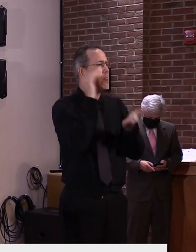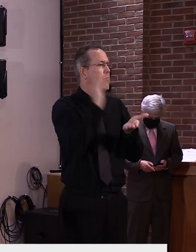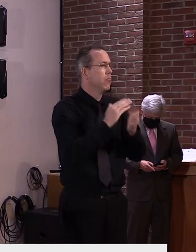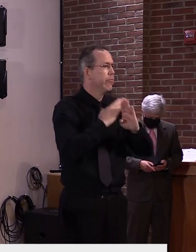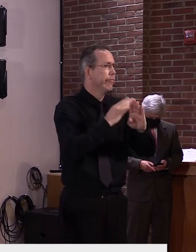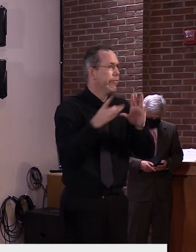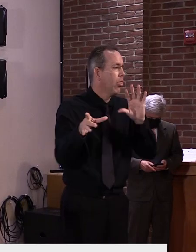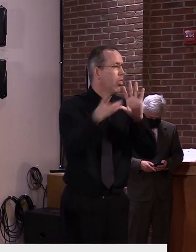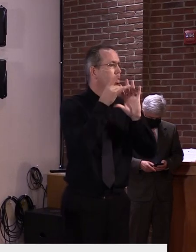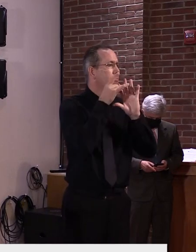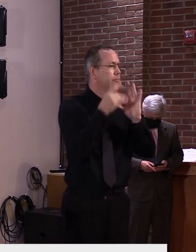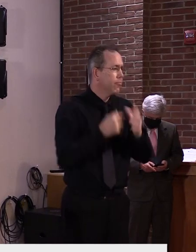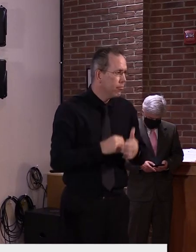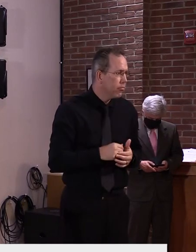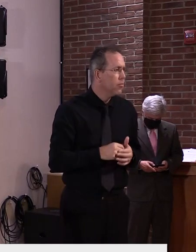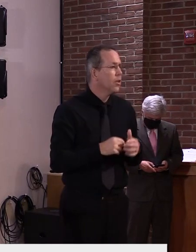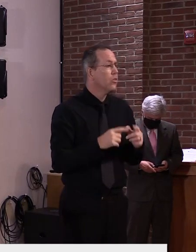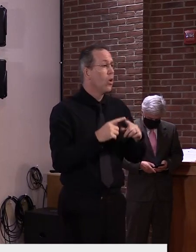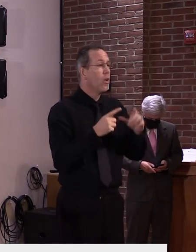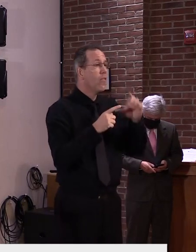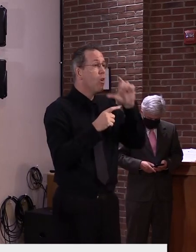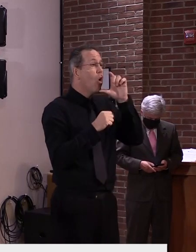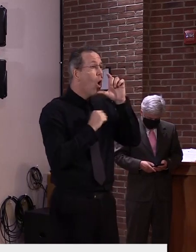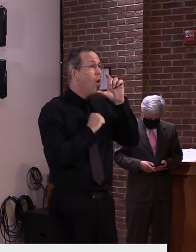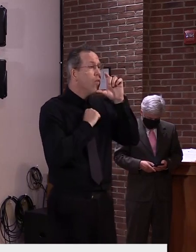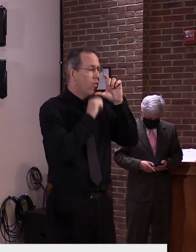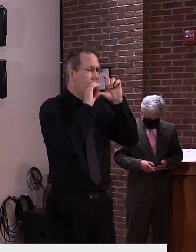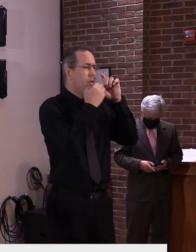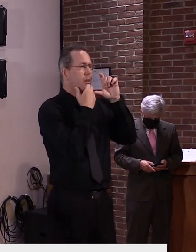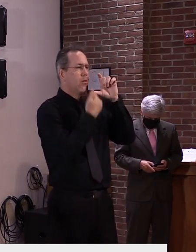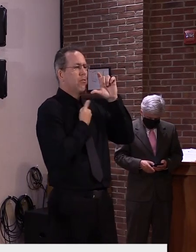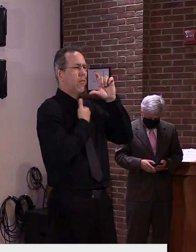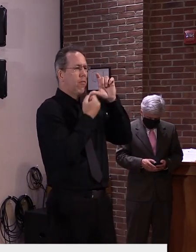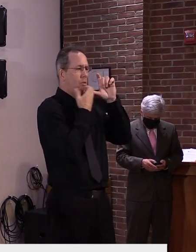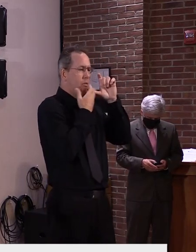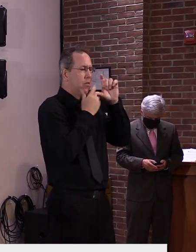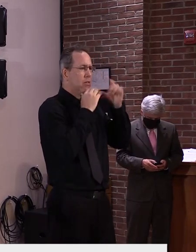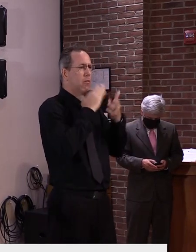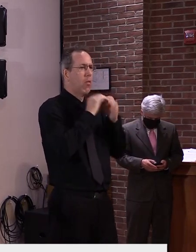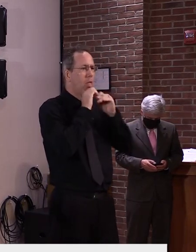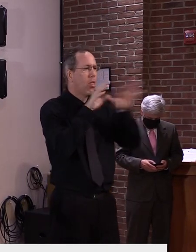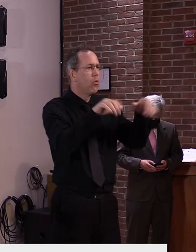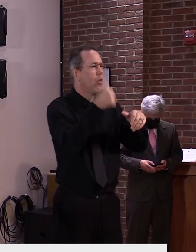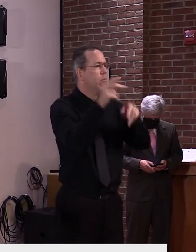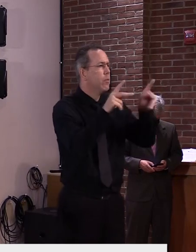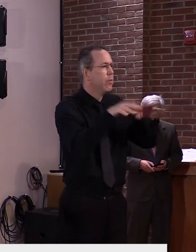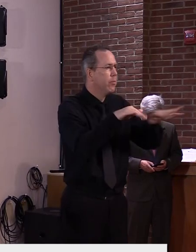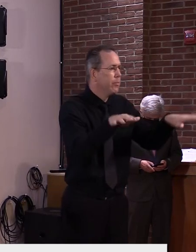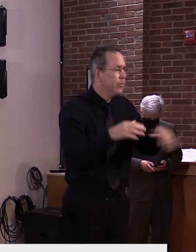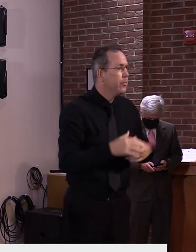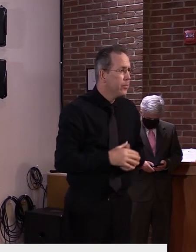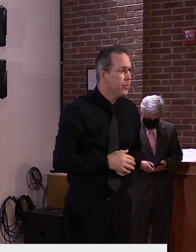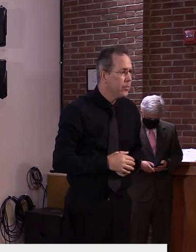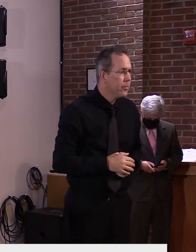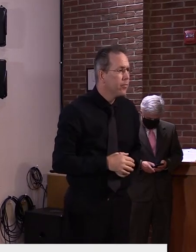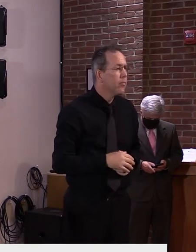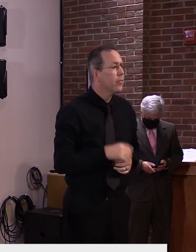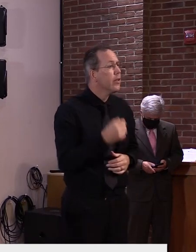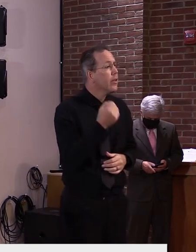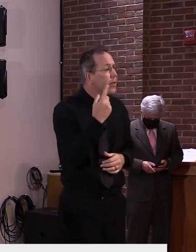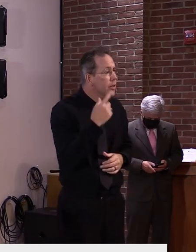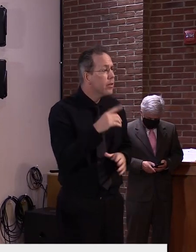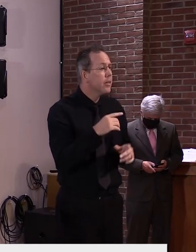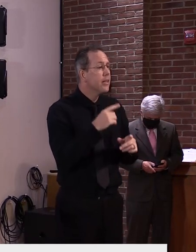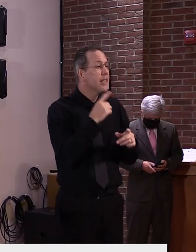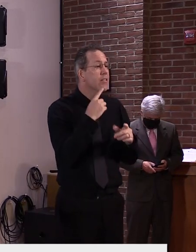else and how many particles then got through to the atmosphere. Because none of these, even the N95s, it's called